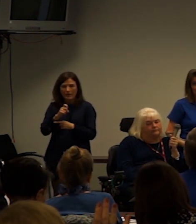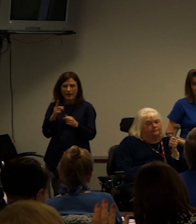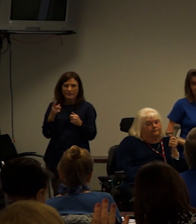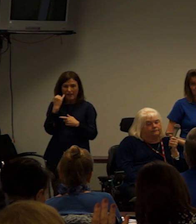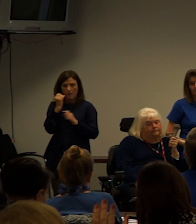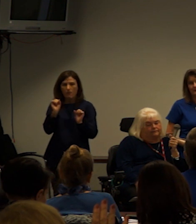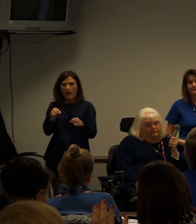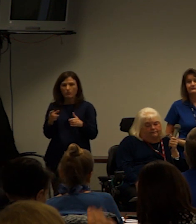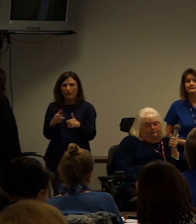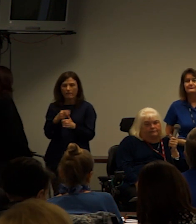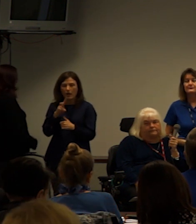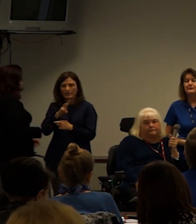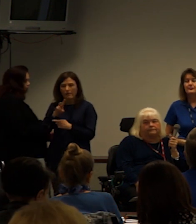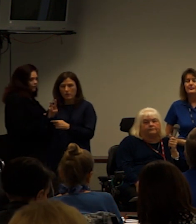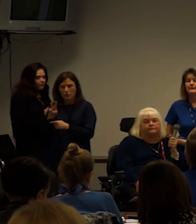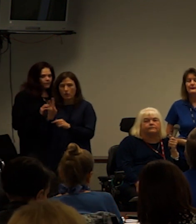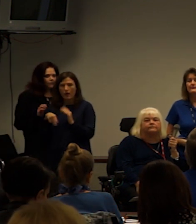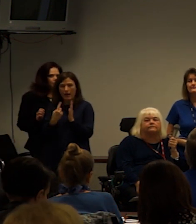72 hours. Pam?